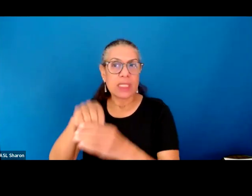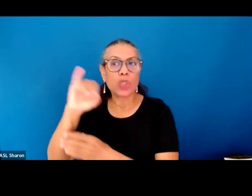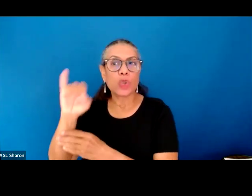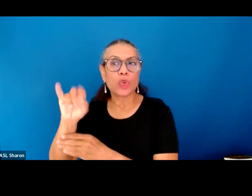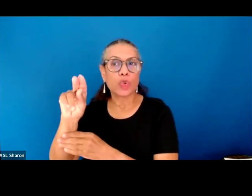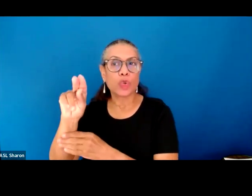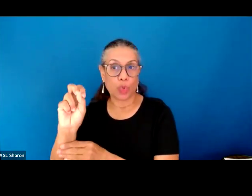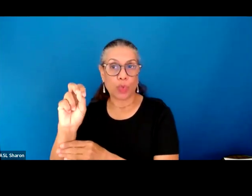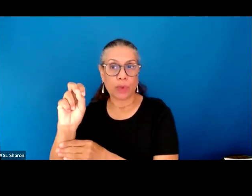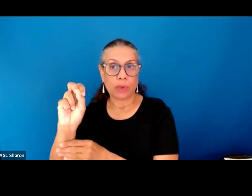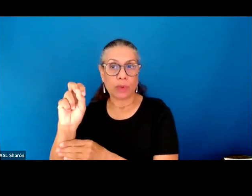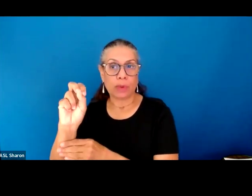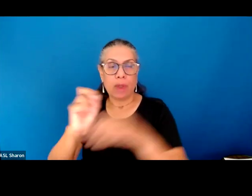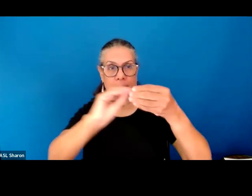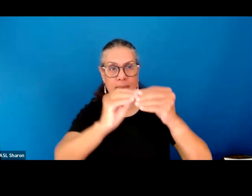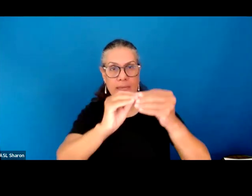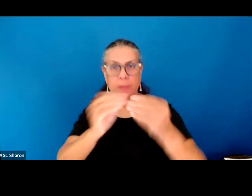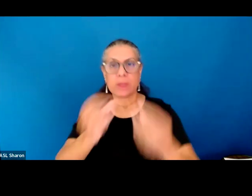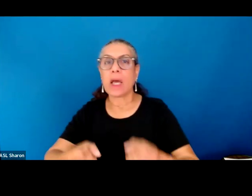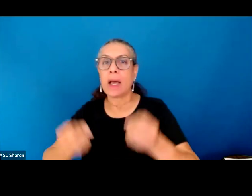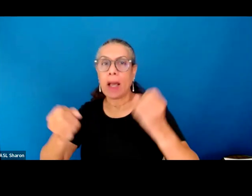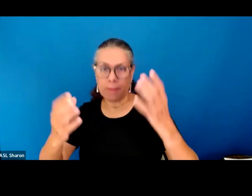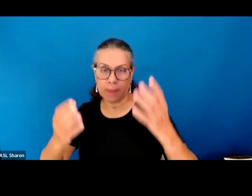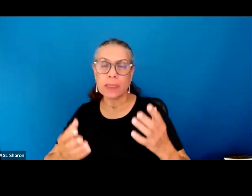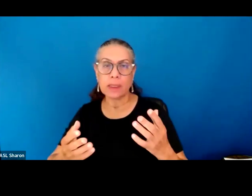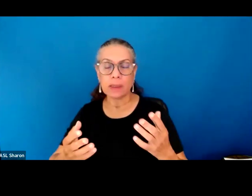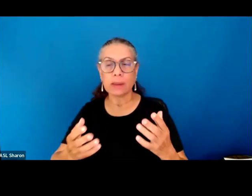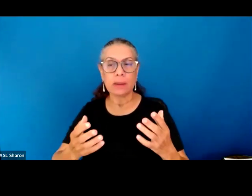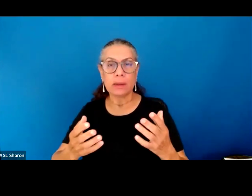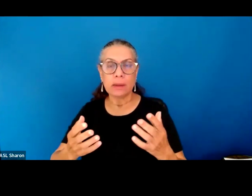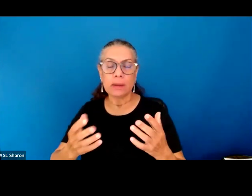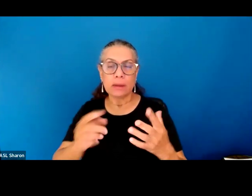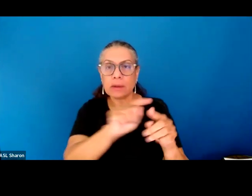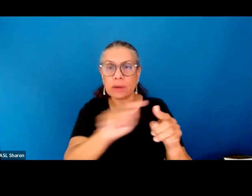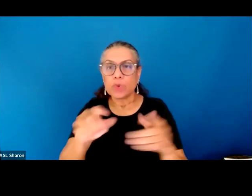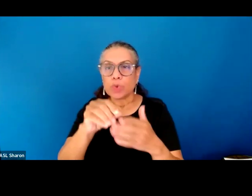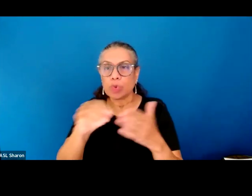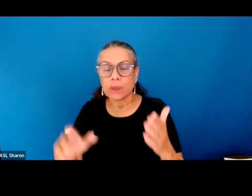yeah, make okay, sure that so you. it does reflect. Does it reflect